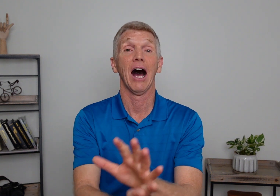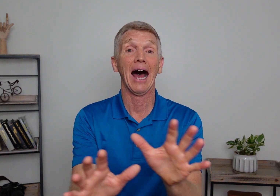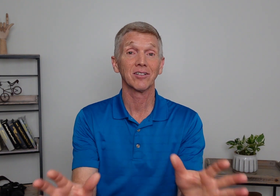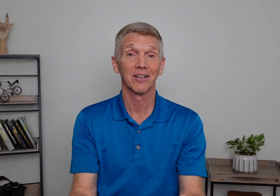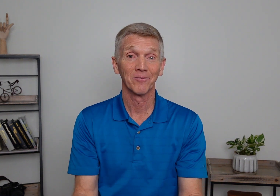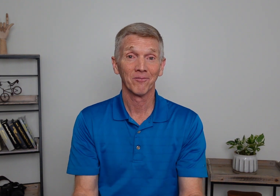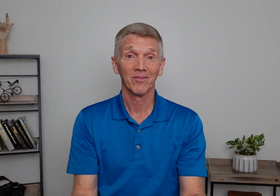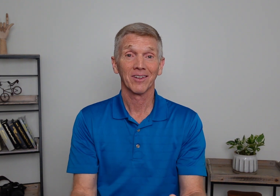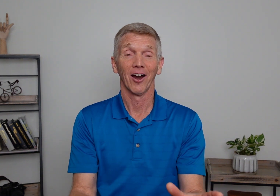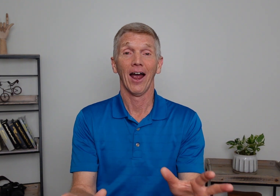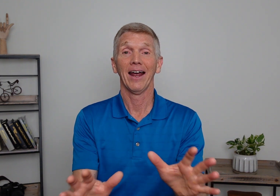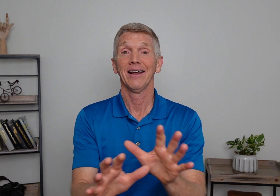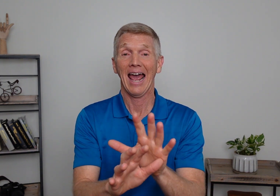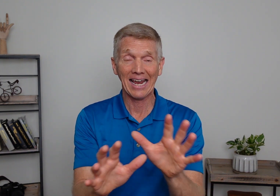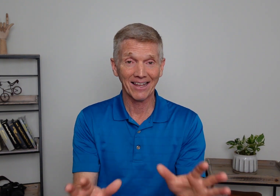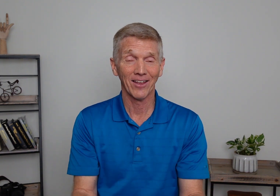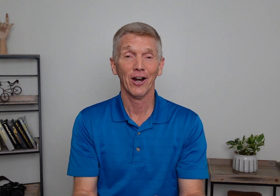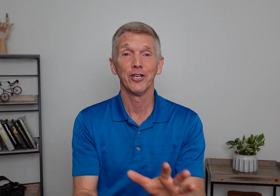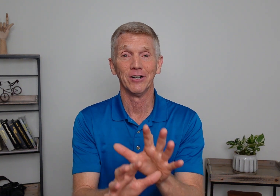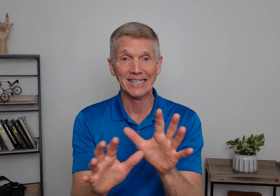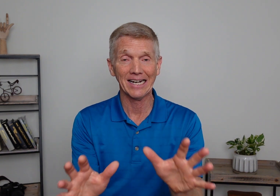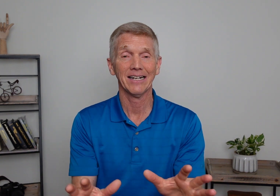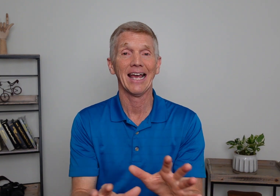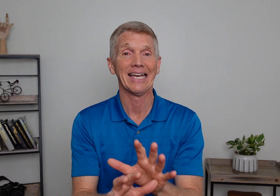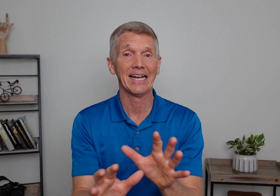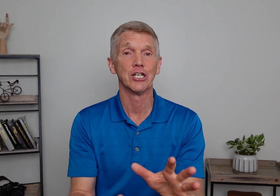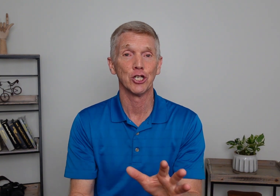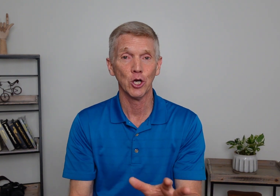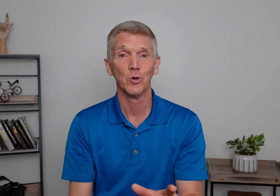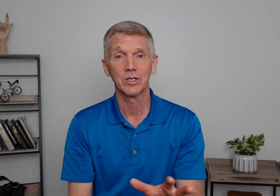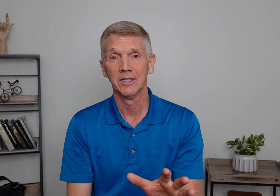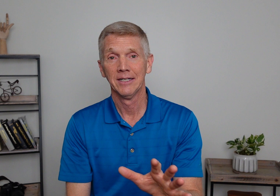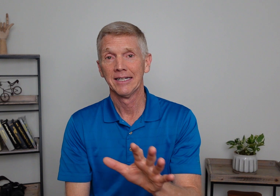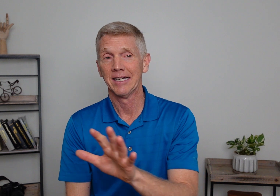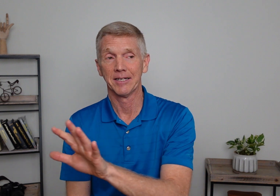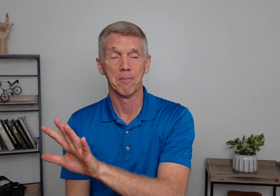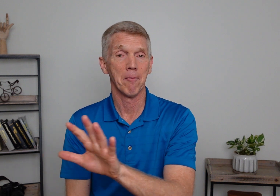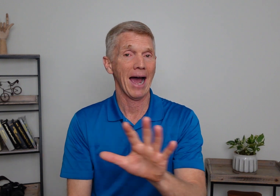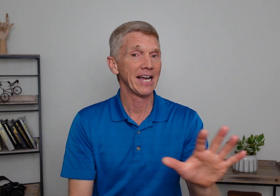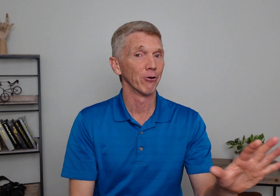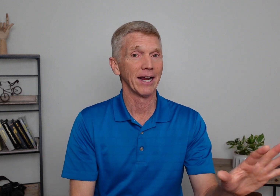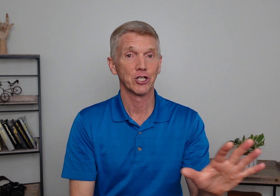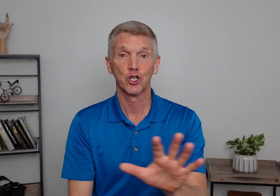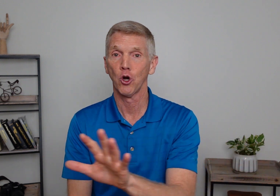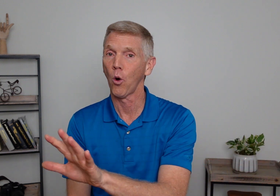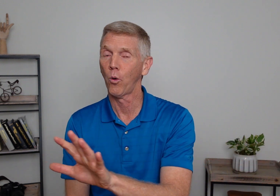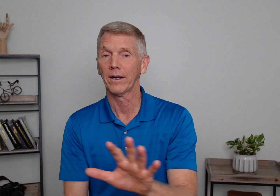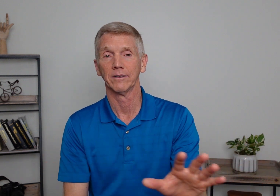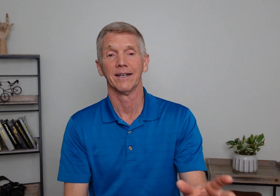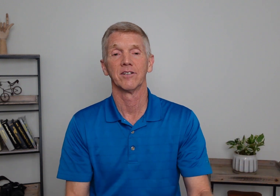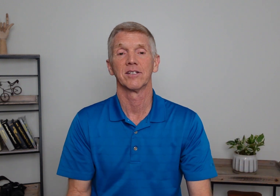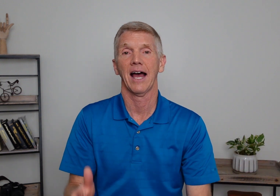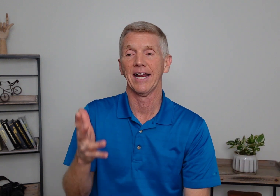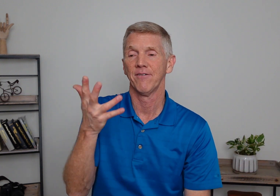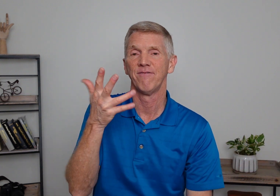lot. All right, hang in there, you'll get it and get its use because it migrates so quickly. It is a sign